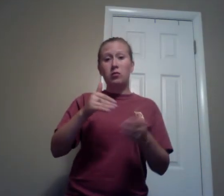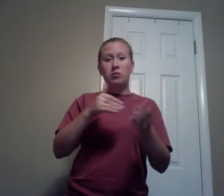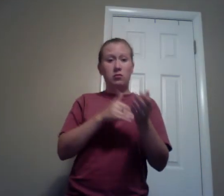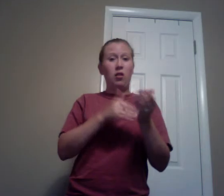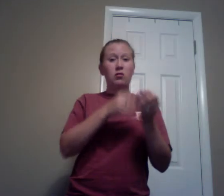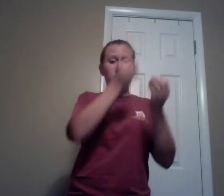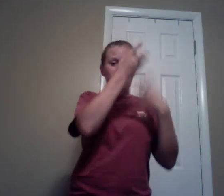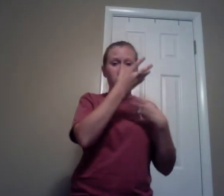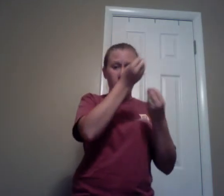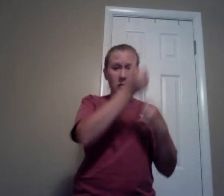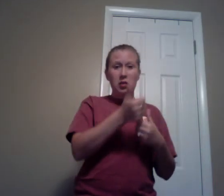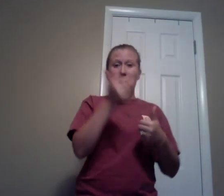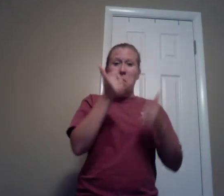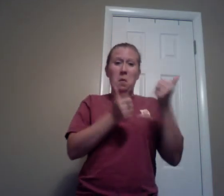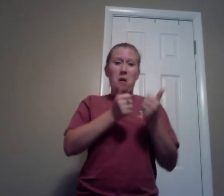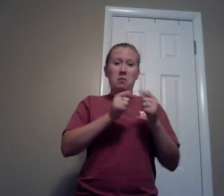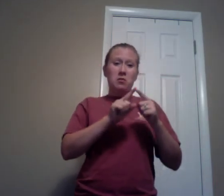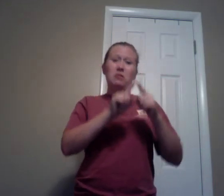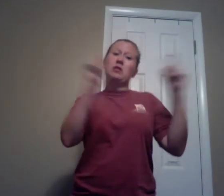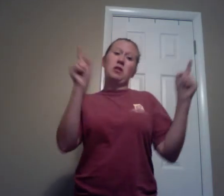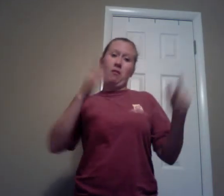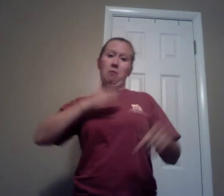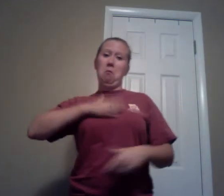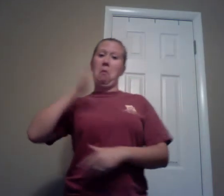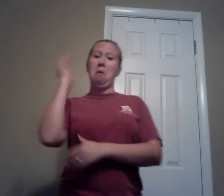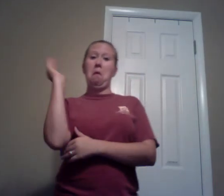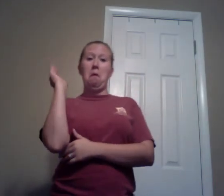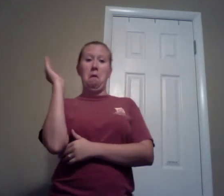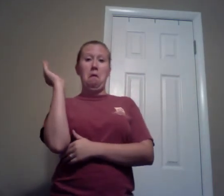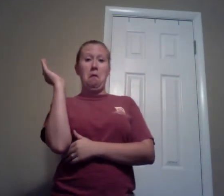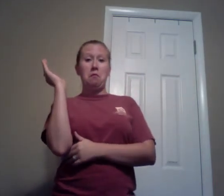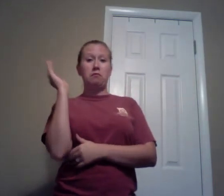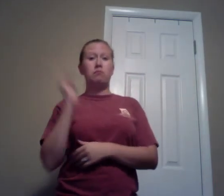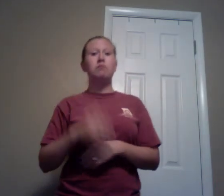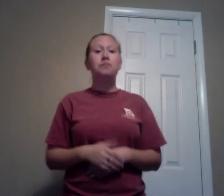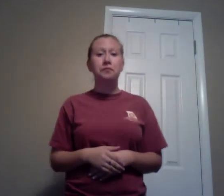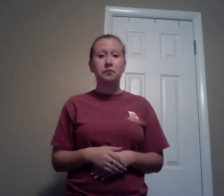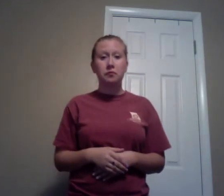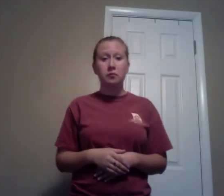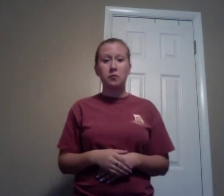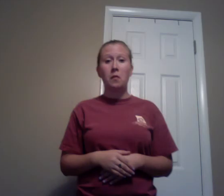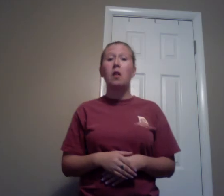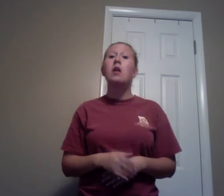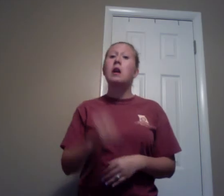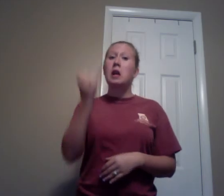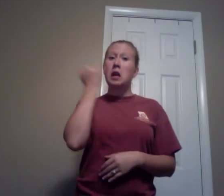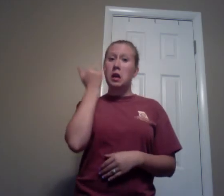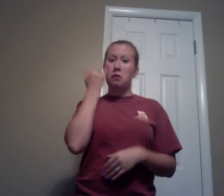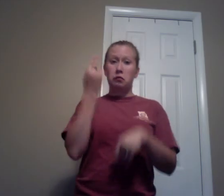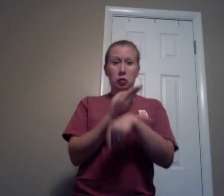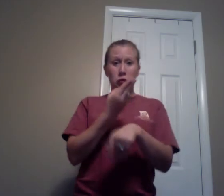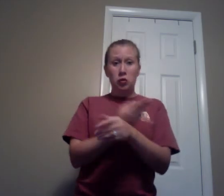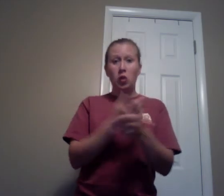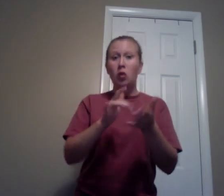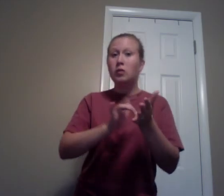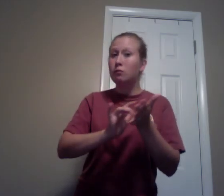well. There are also very important instructions about what to do with your medications, which medications to take, which